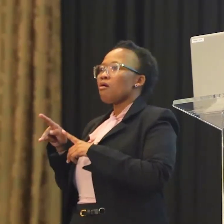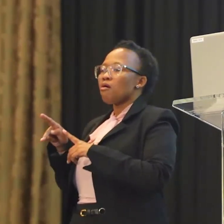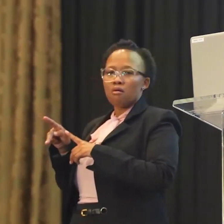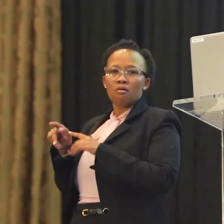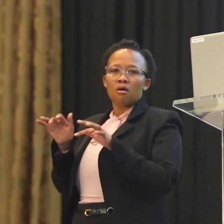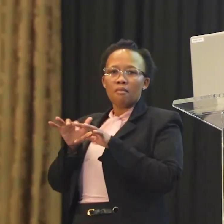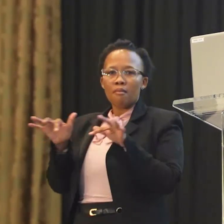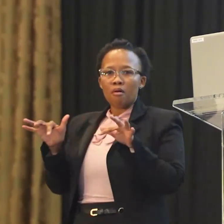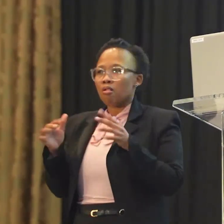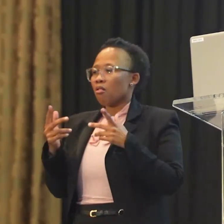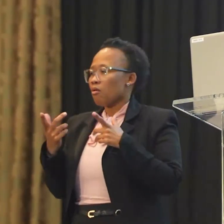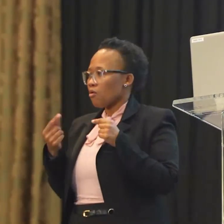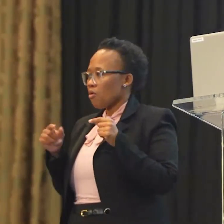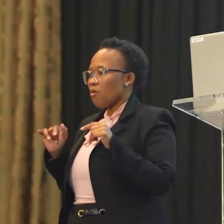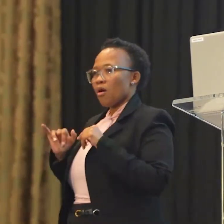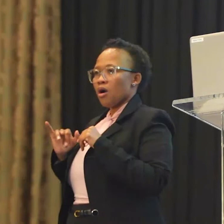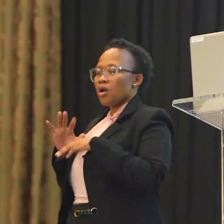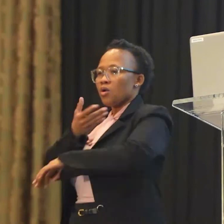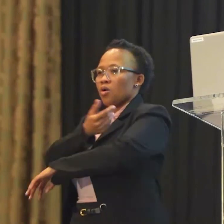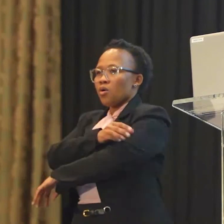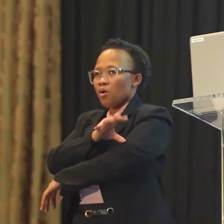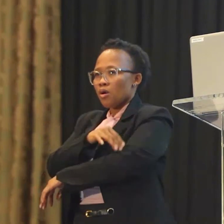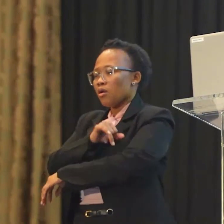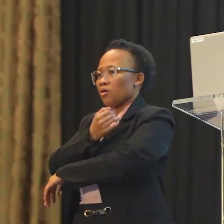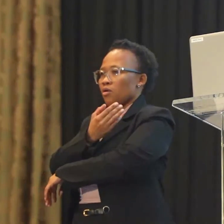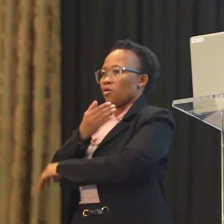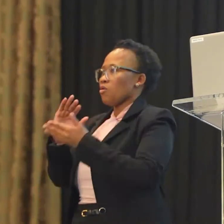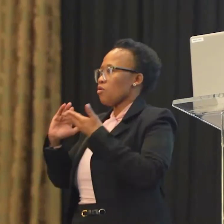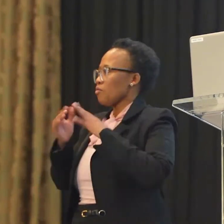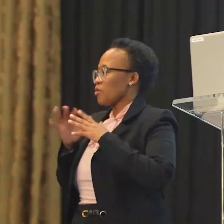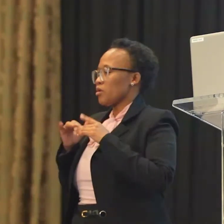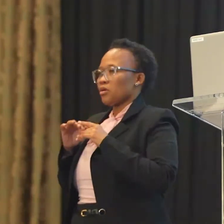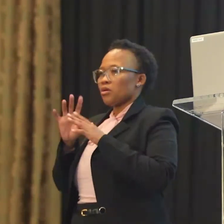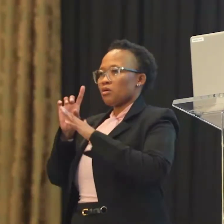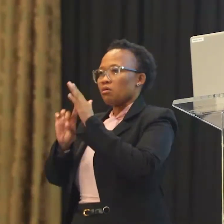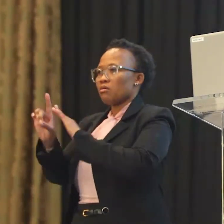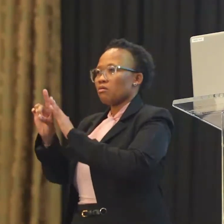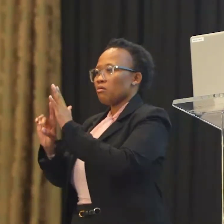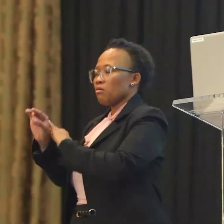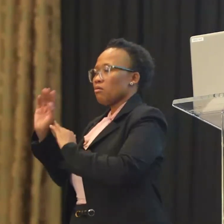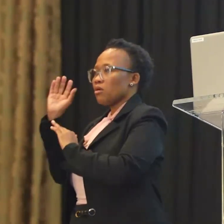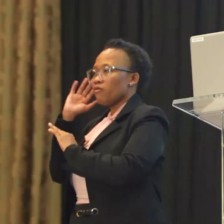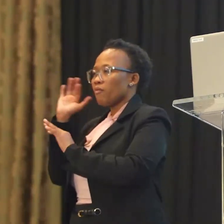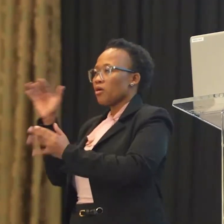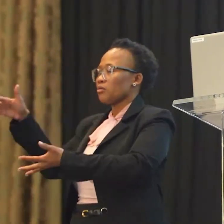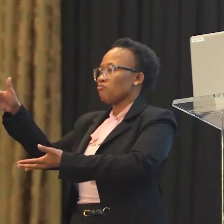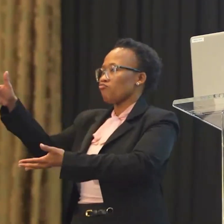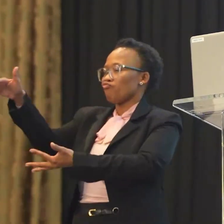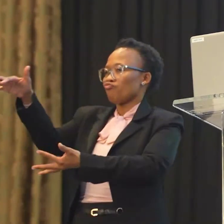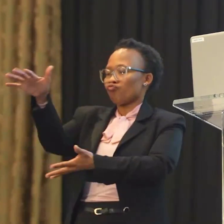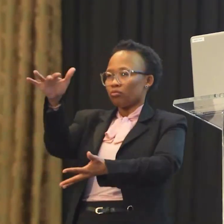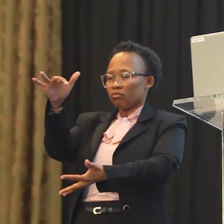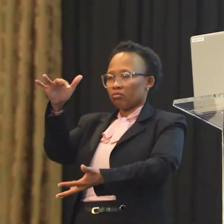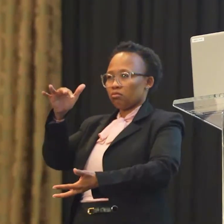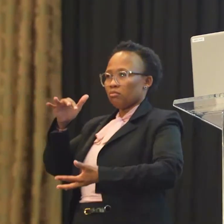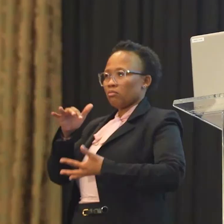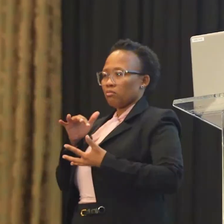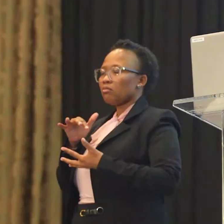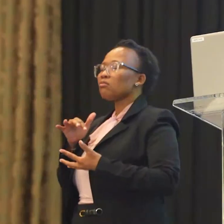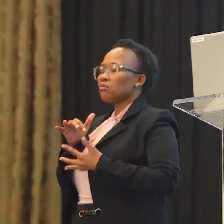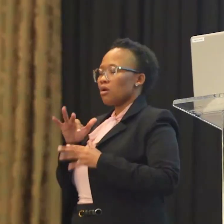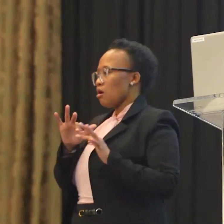population, go into clinics, into communities to collect information, to speak to other patients, to speak to other